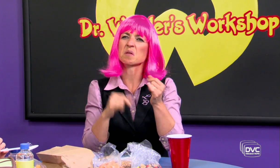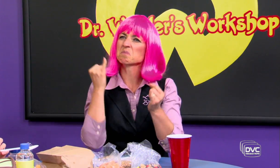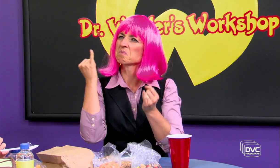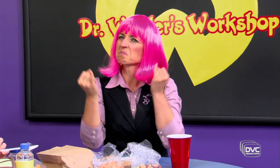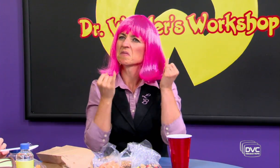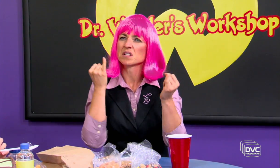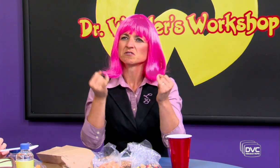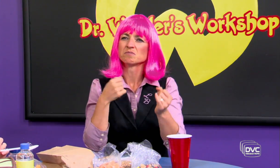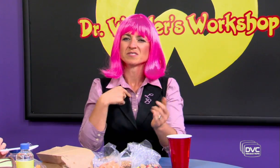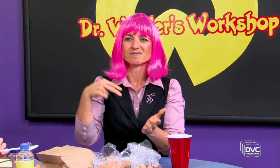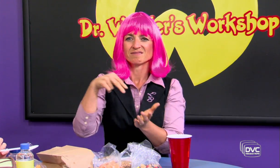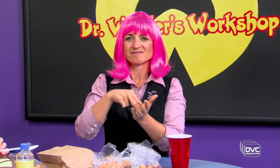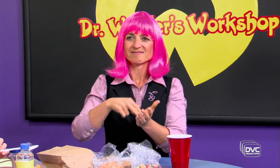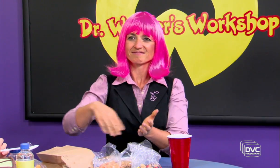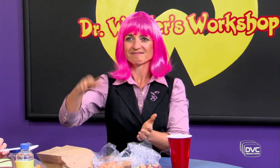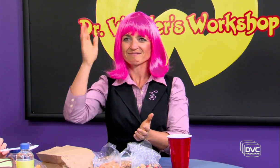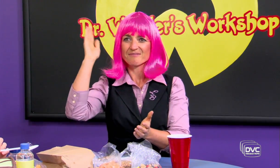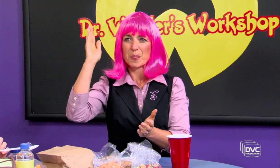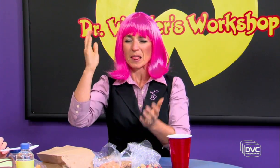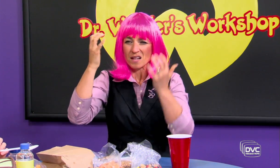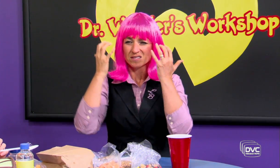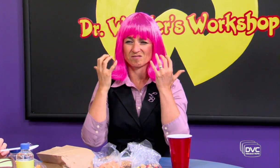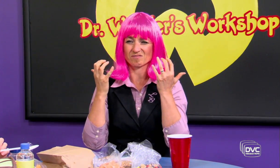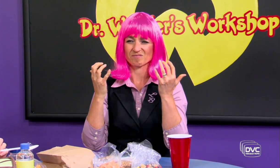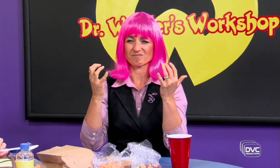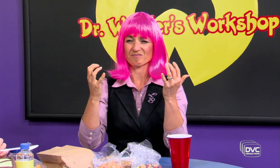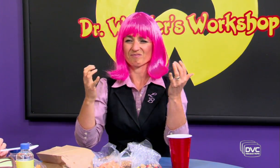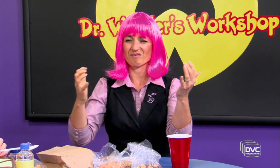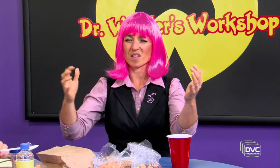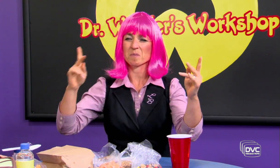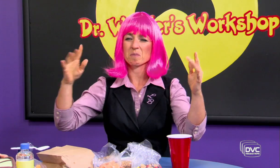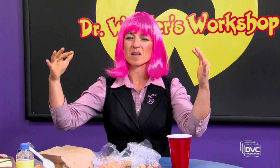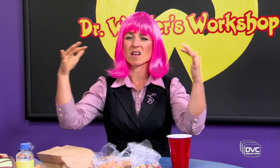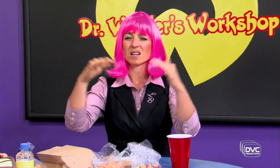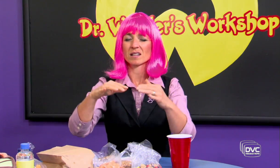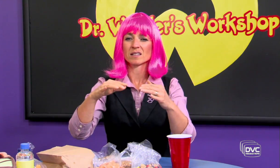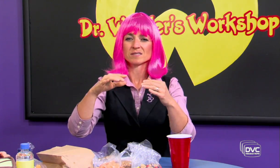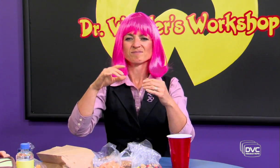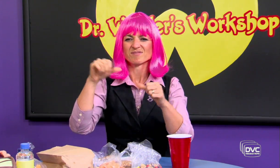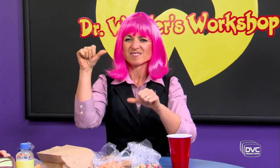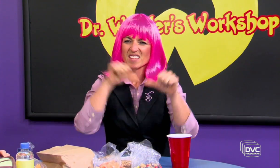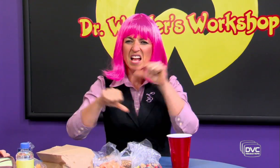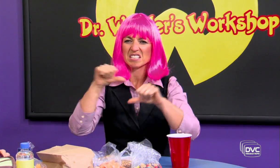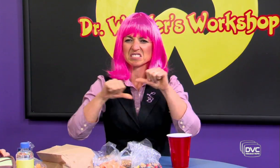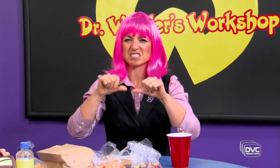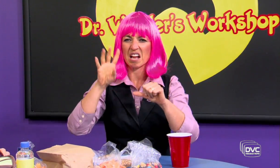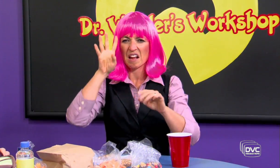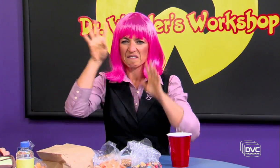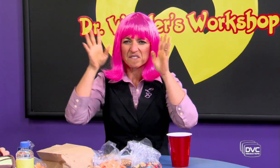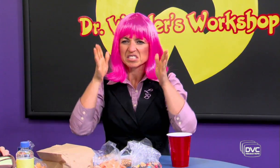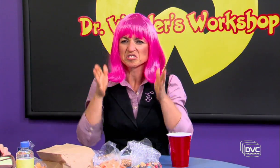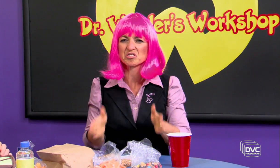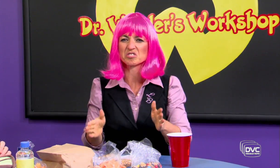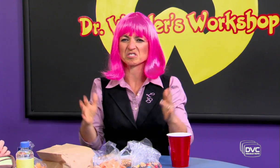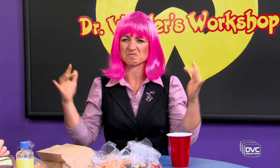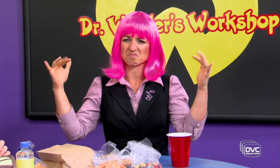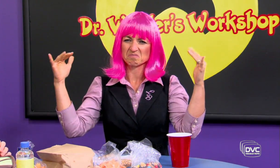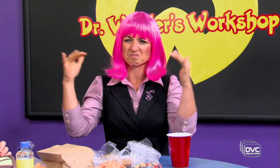Imagine me standing up at the front of a room talking to all those scientists and